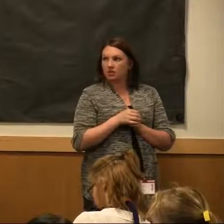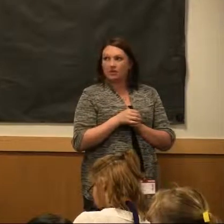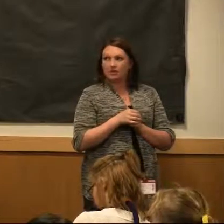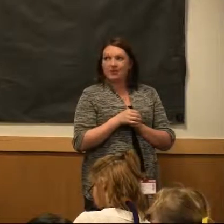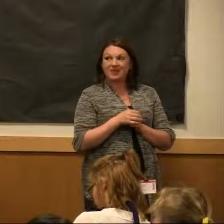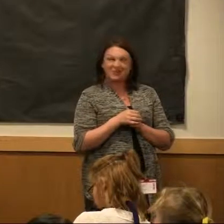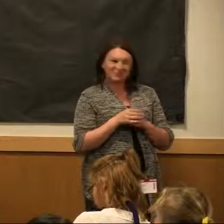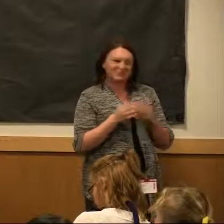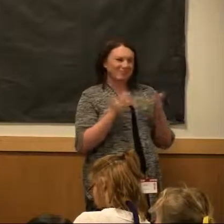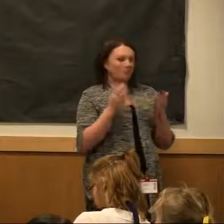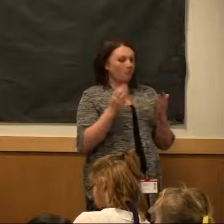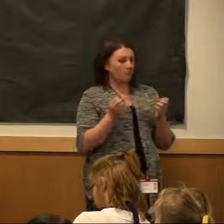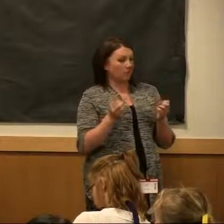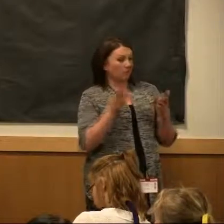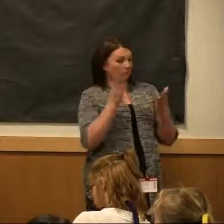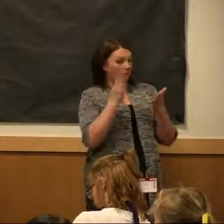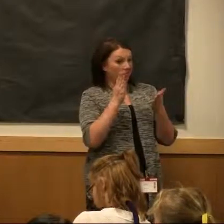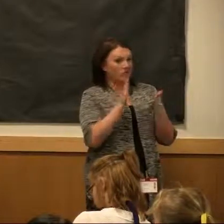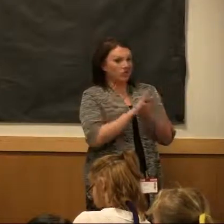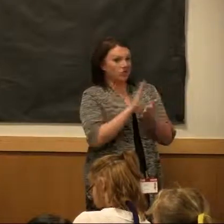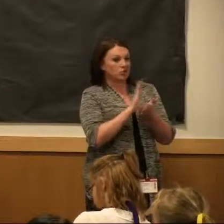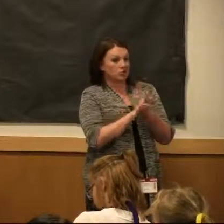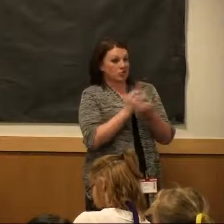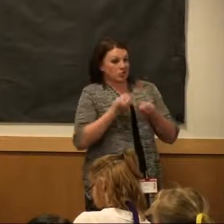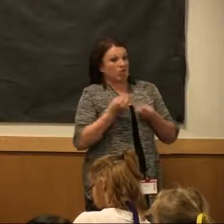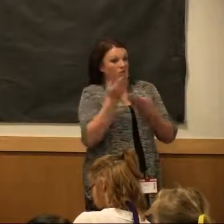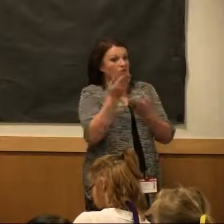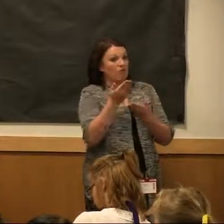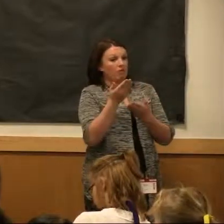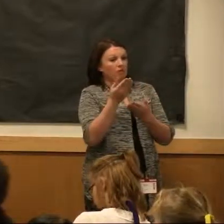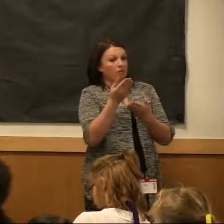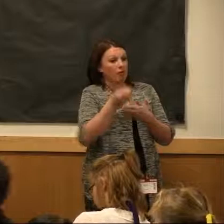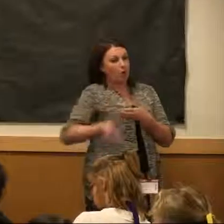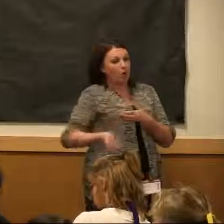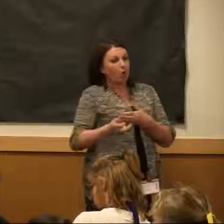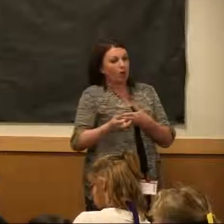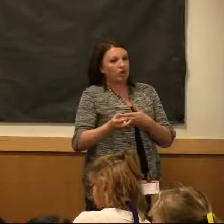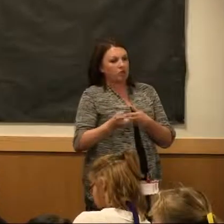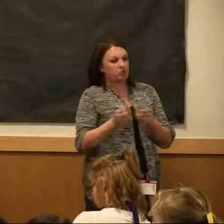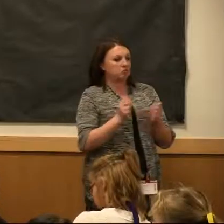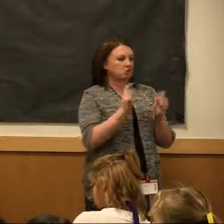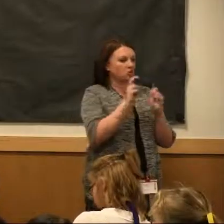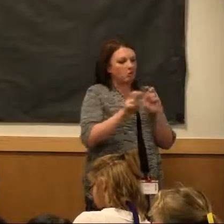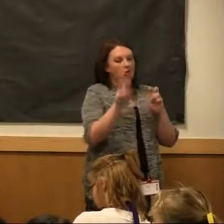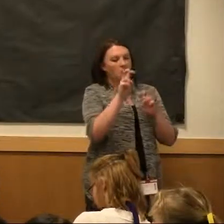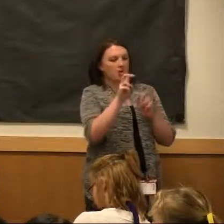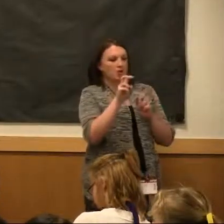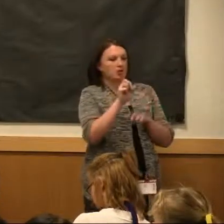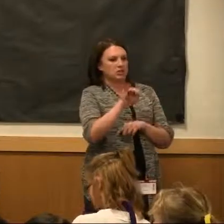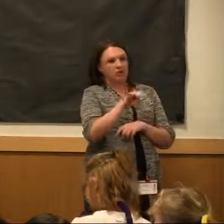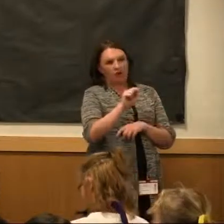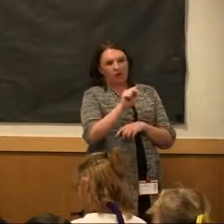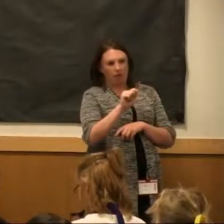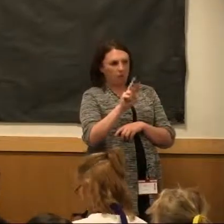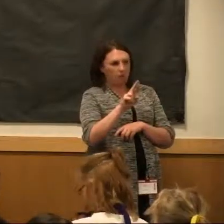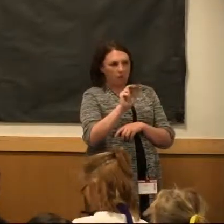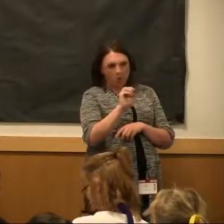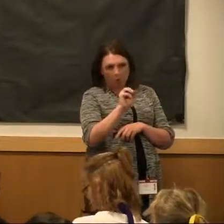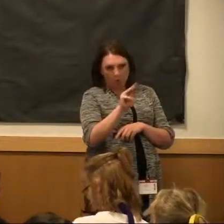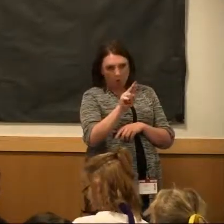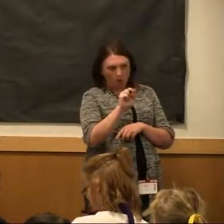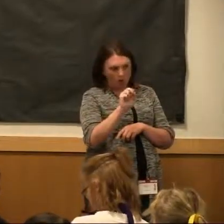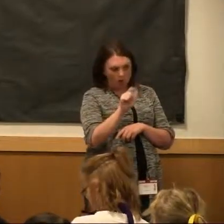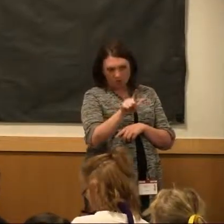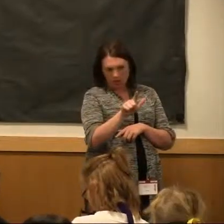There are probably a lot of schools that offer bowling tournaments, intramural bowling. There are